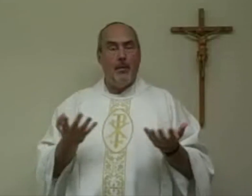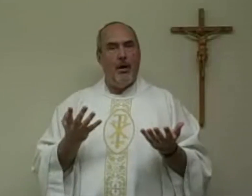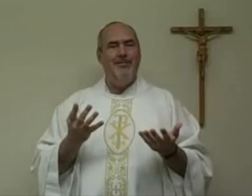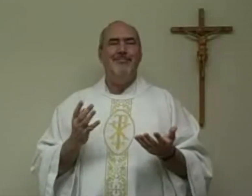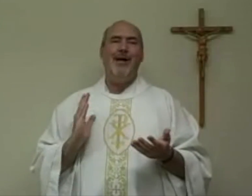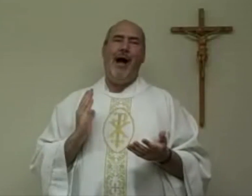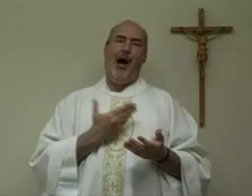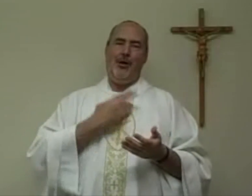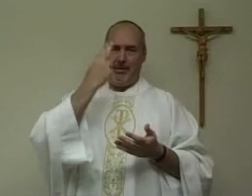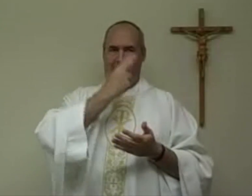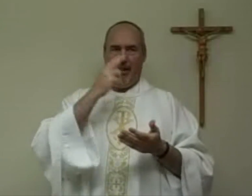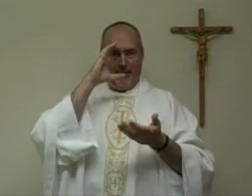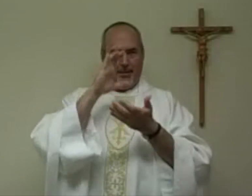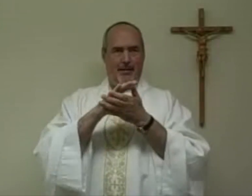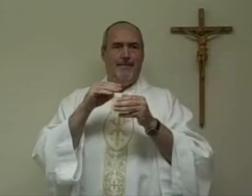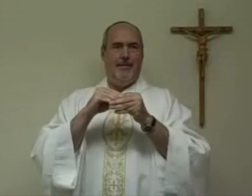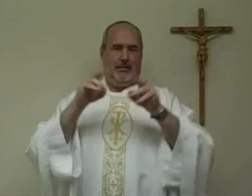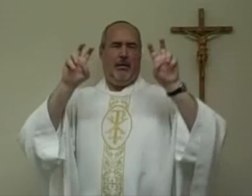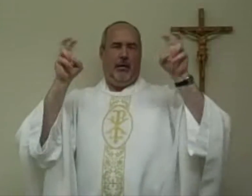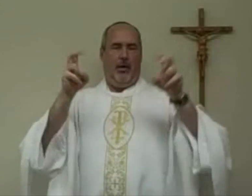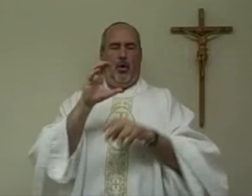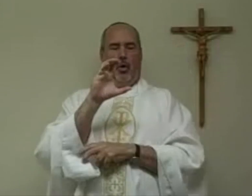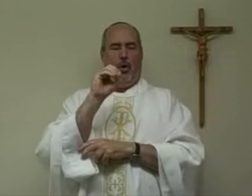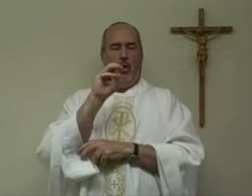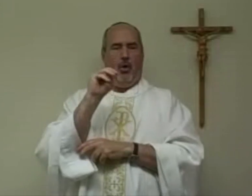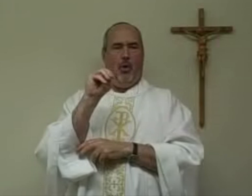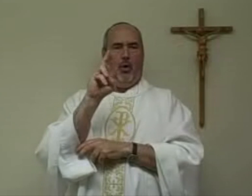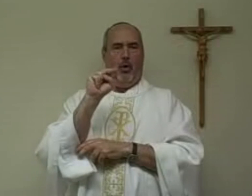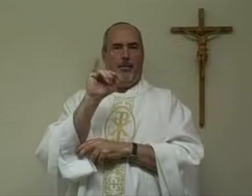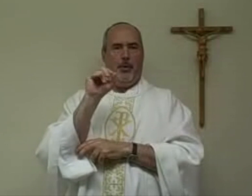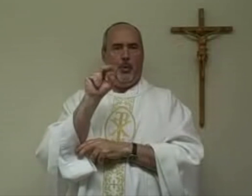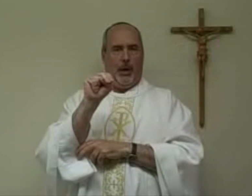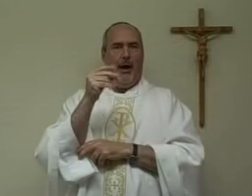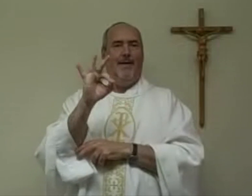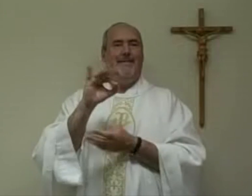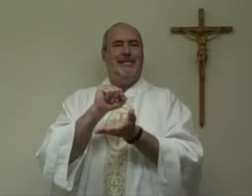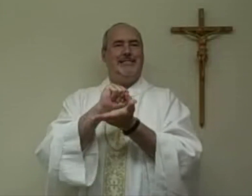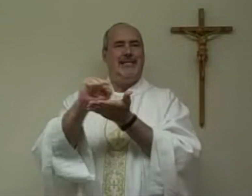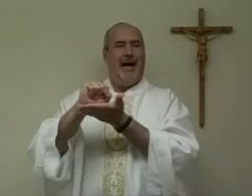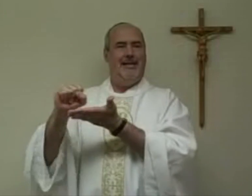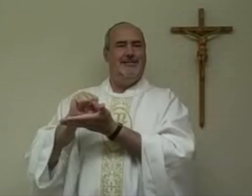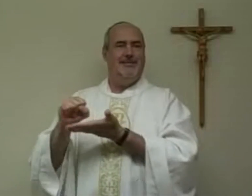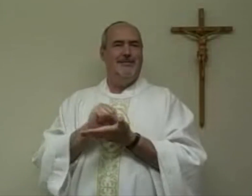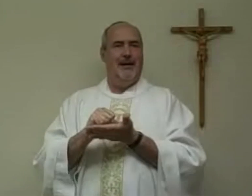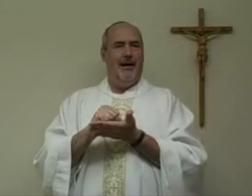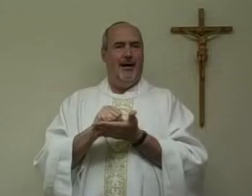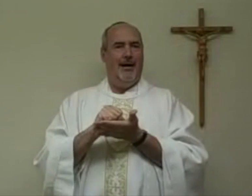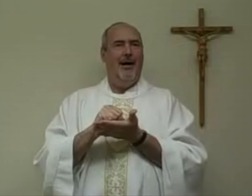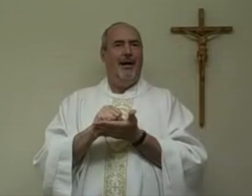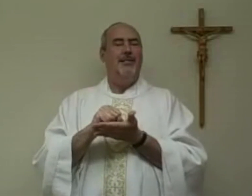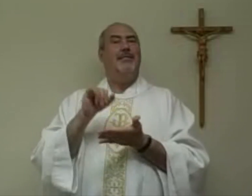time. And that again reminds me of our Catholic beliefs of the communion of